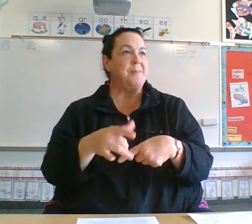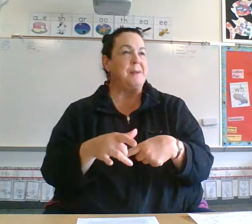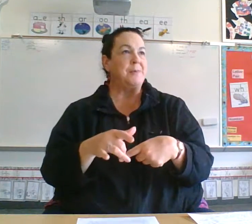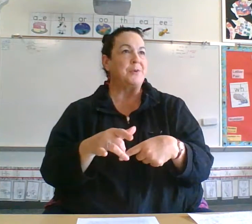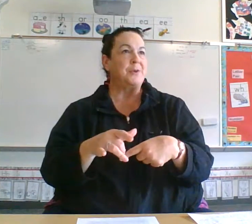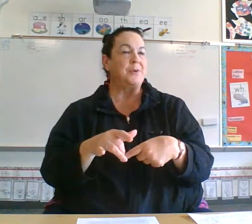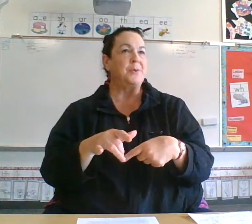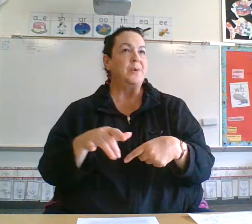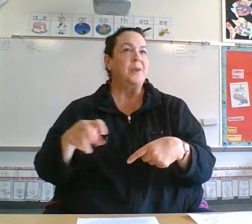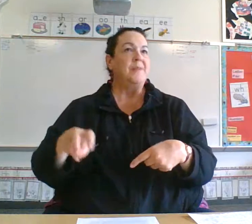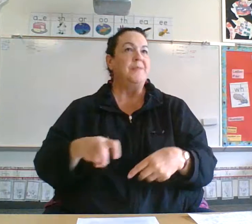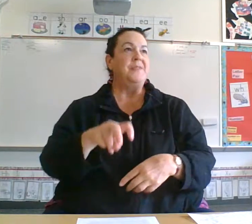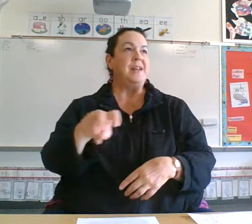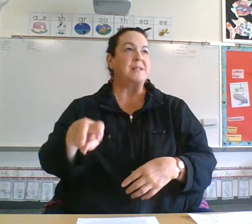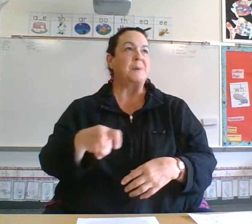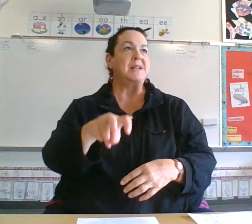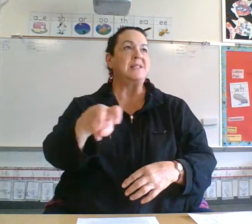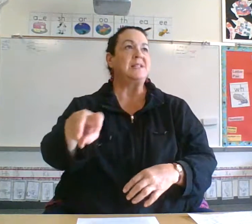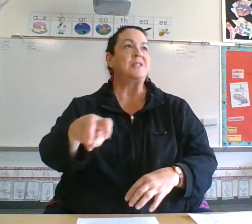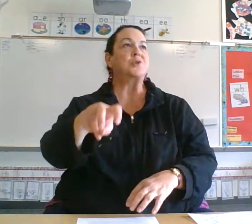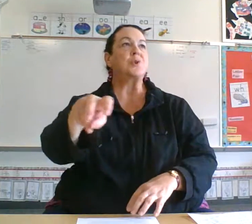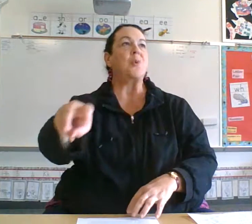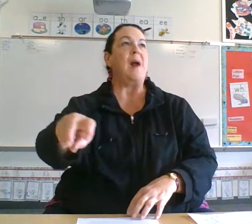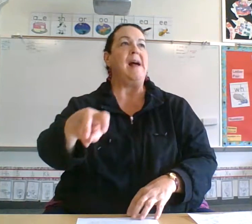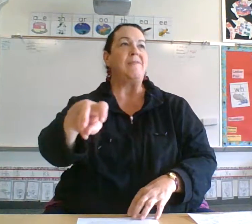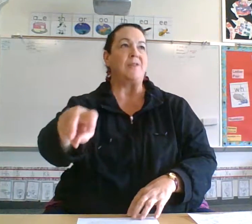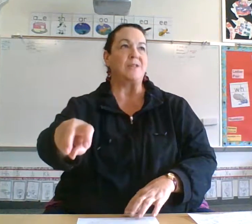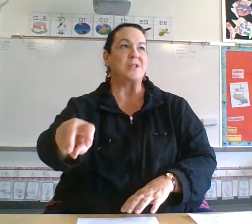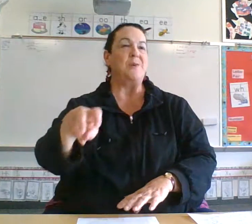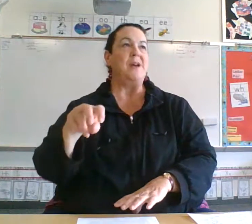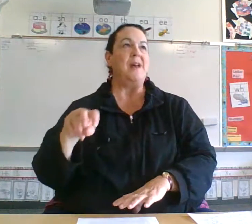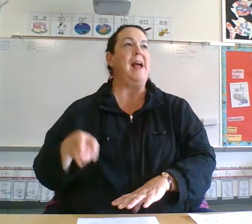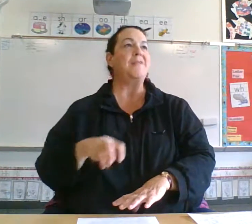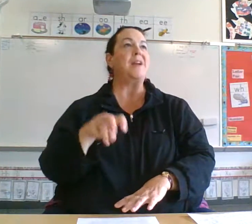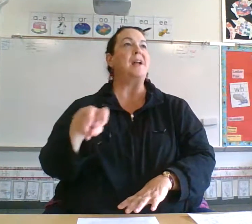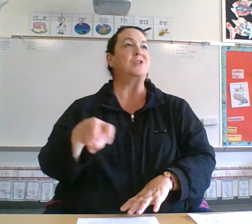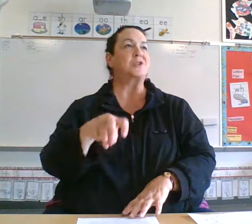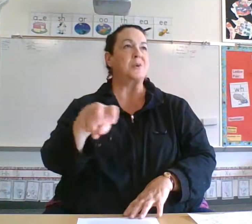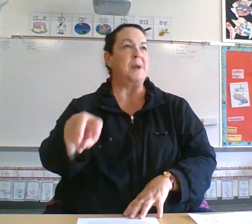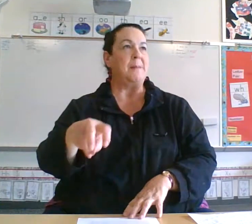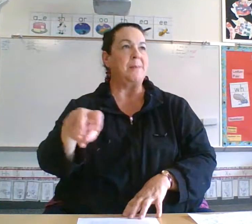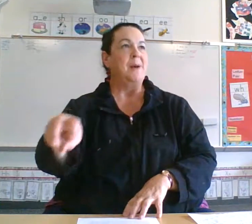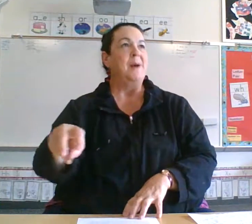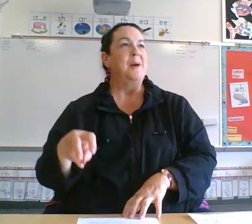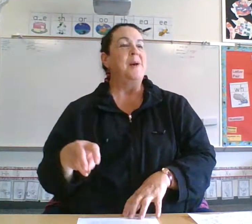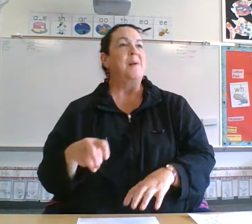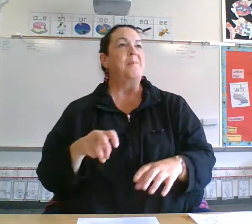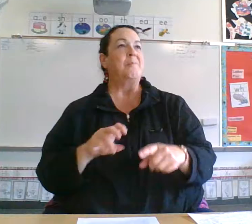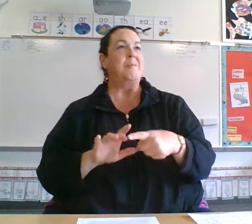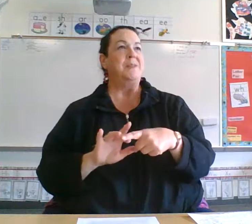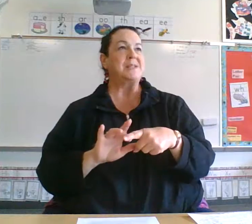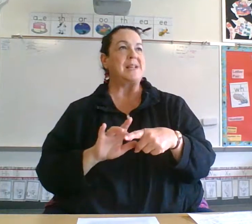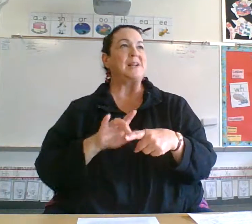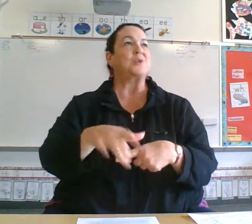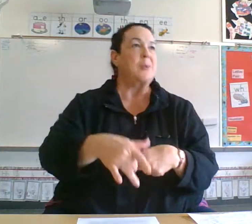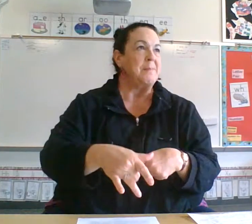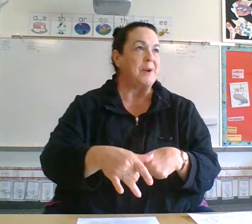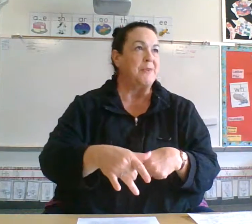people do this because this is travel. So have a nice trip. This is I tripped